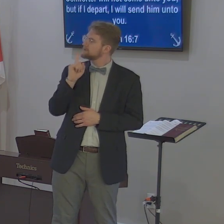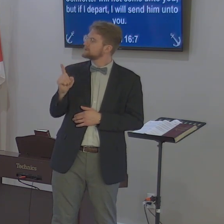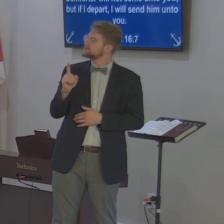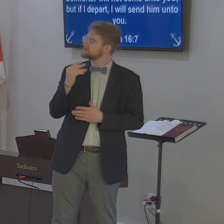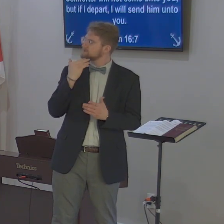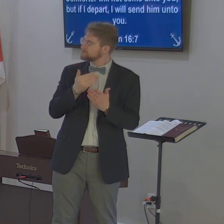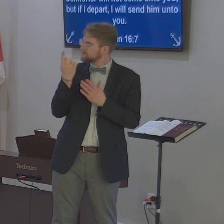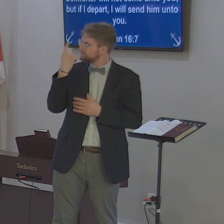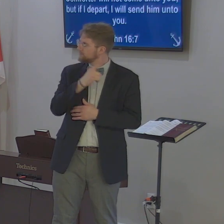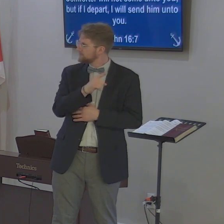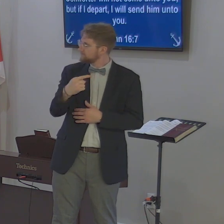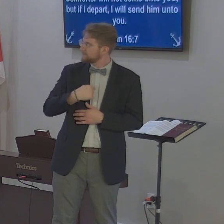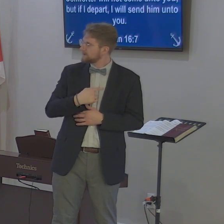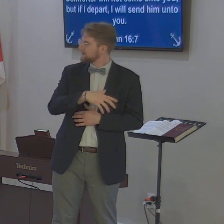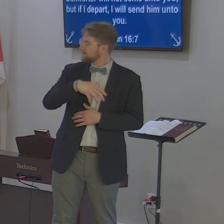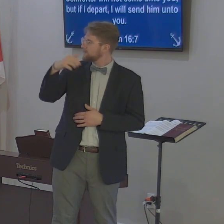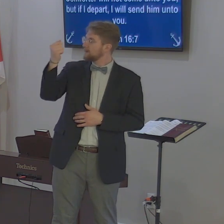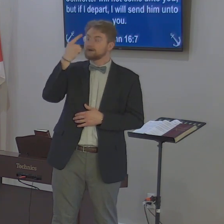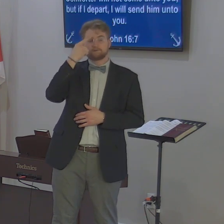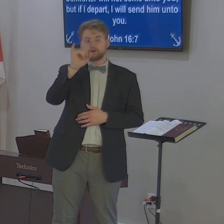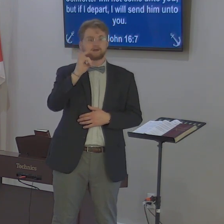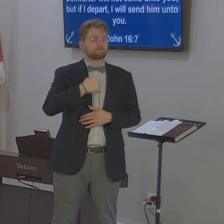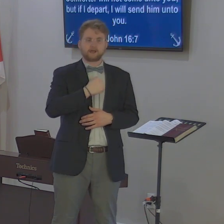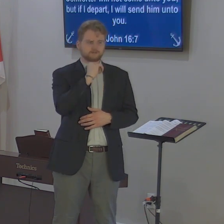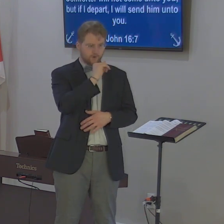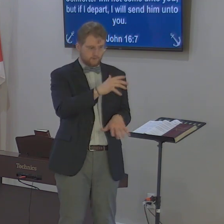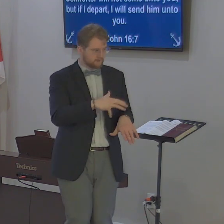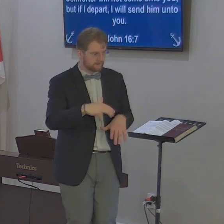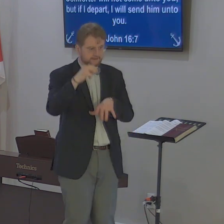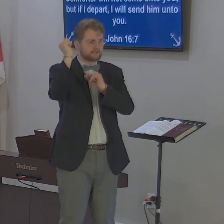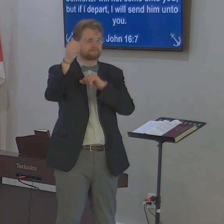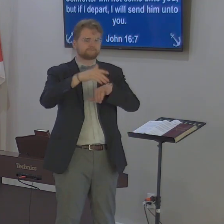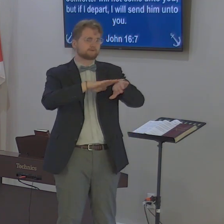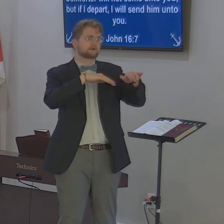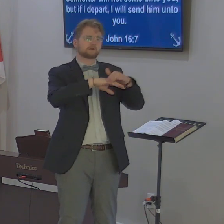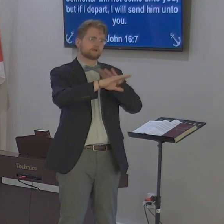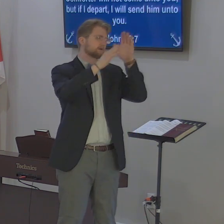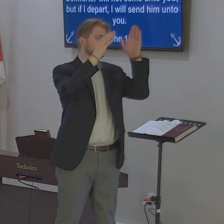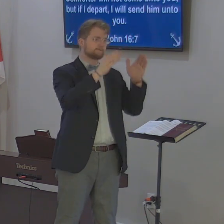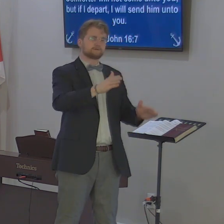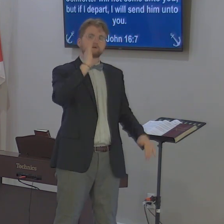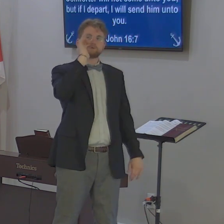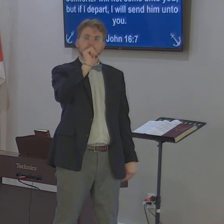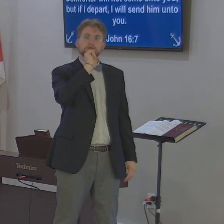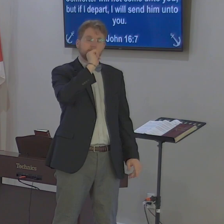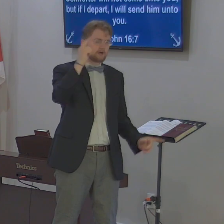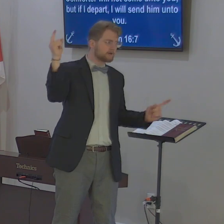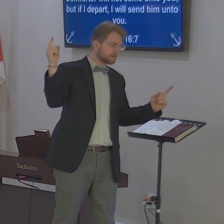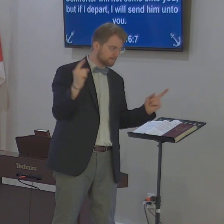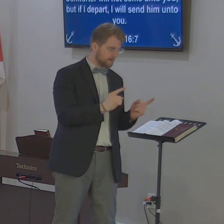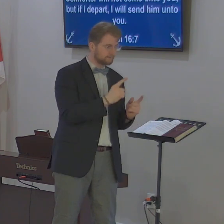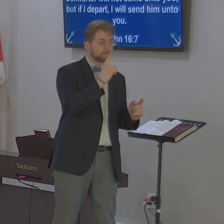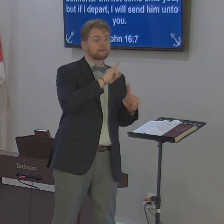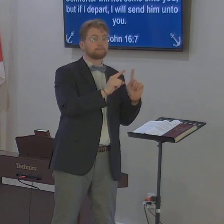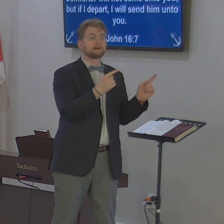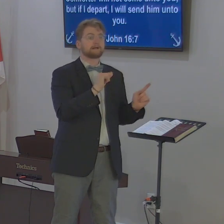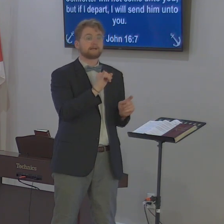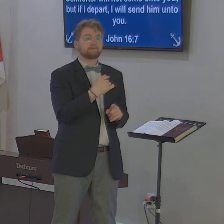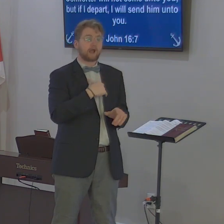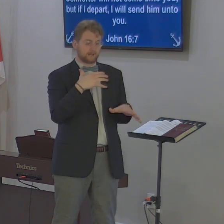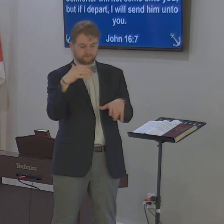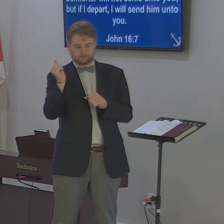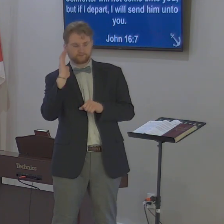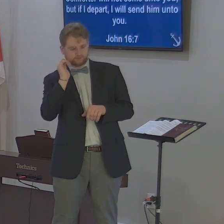go away. For if I go not away, the Comforter, who is the Holy Spirit, will not come unto you. But if I depart, I will send him unto